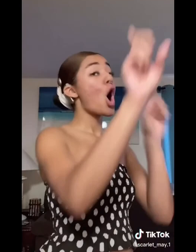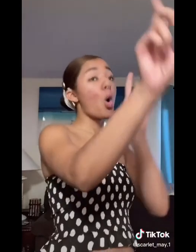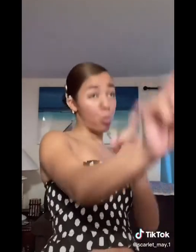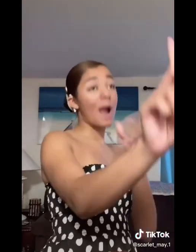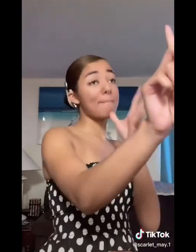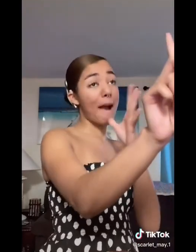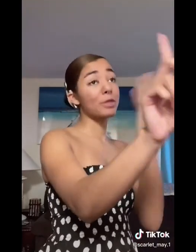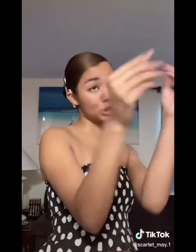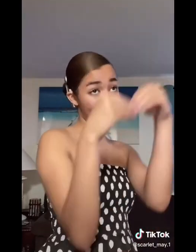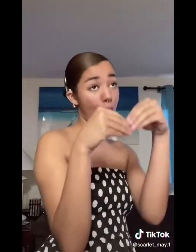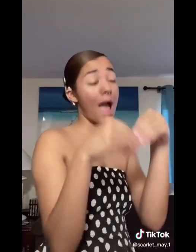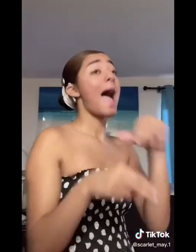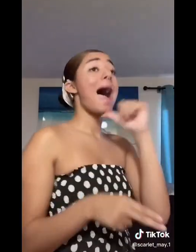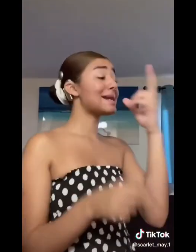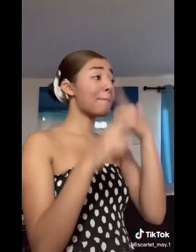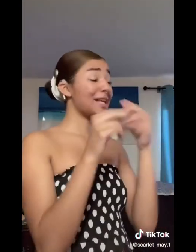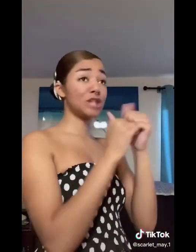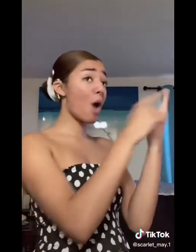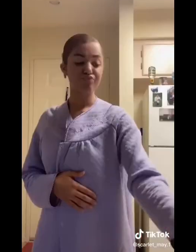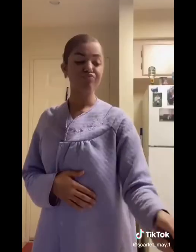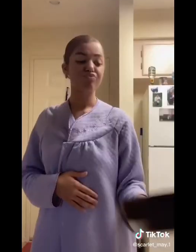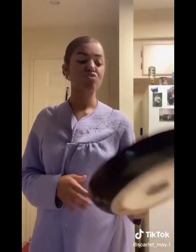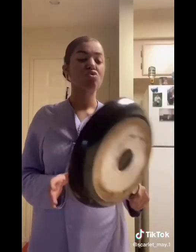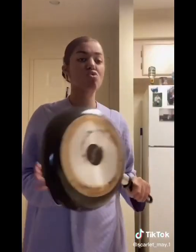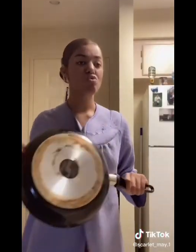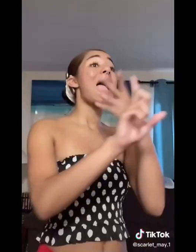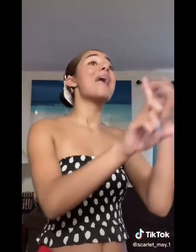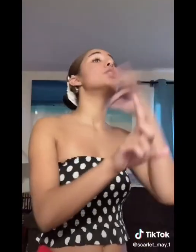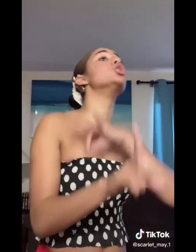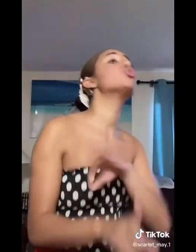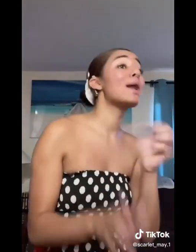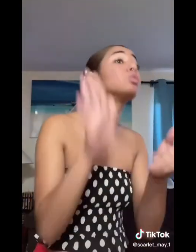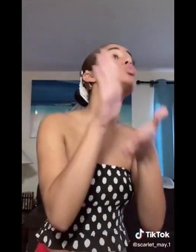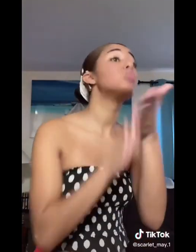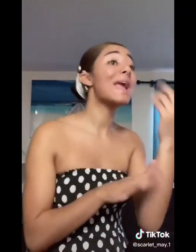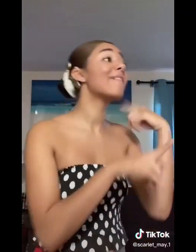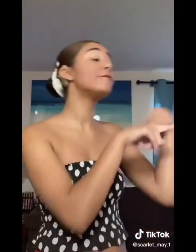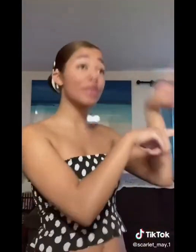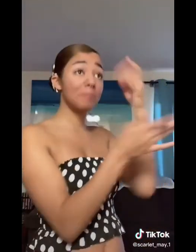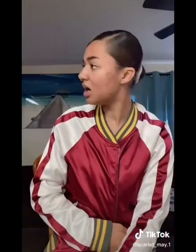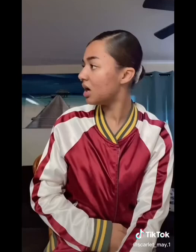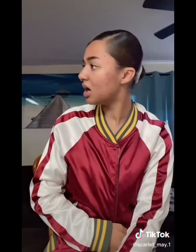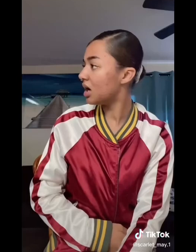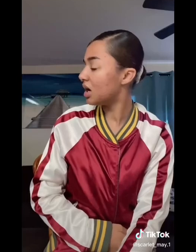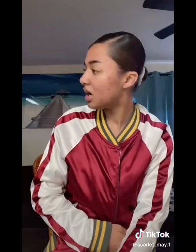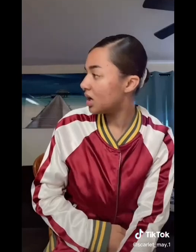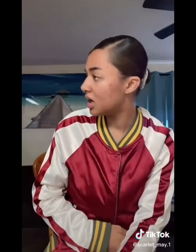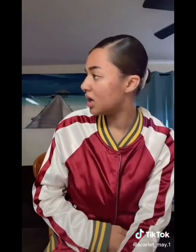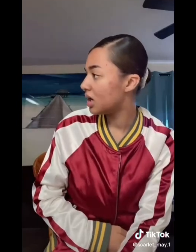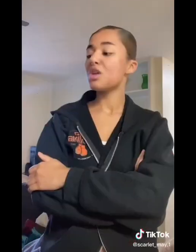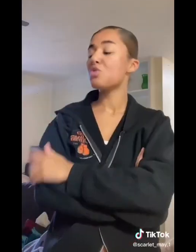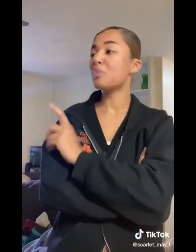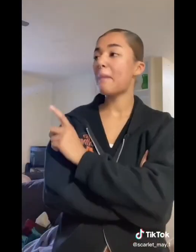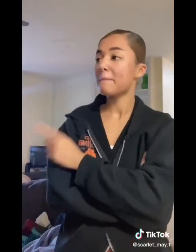Wait, Mama, there's more. I didn't mention how one of them caught genital warts and your credit was ran for them to finance some Adidas.